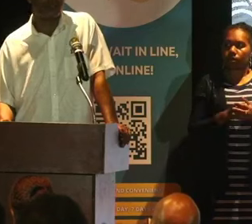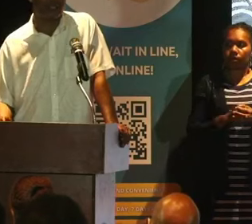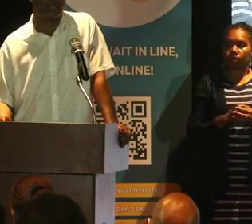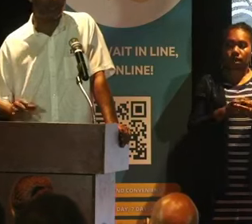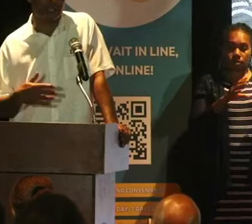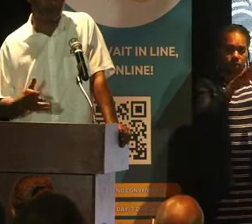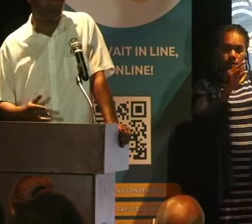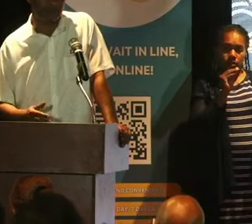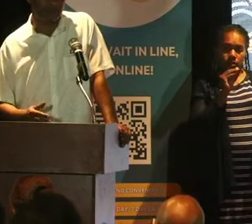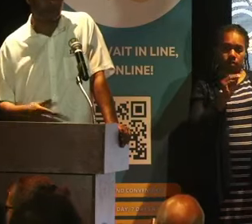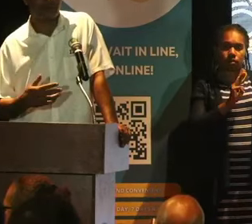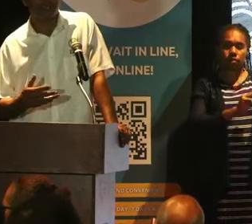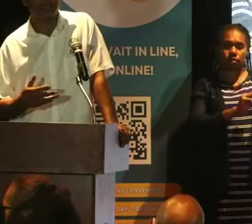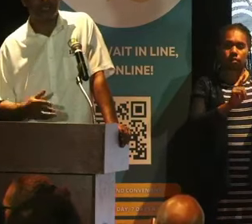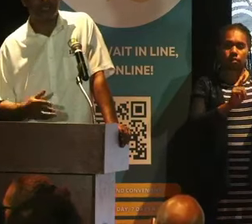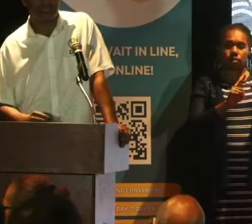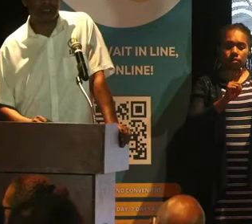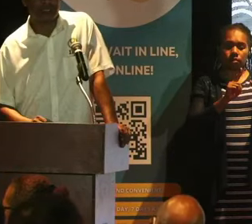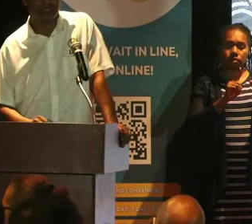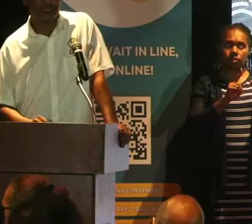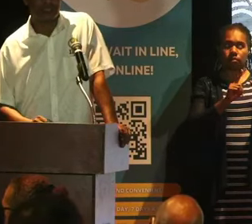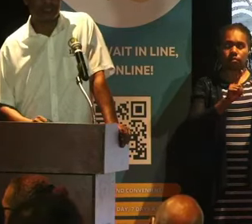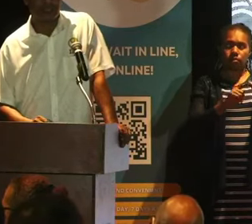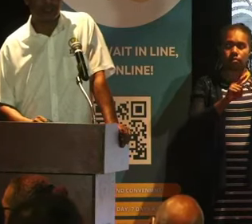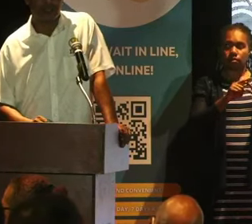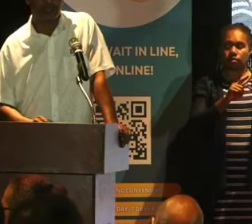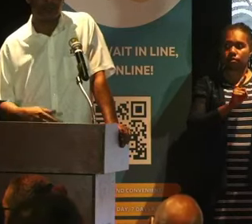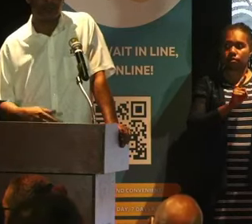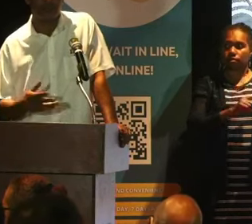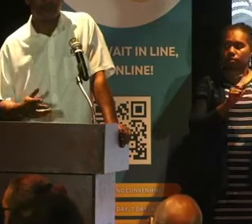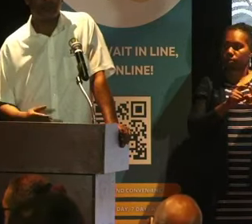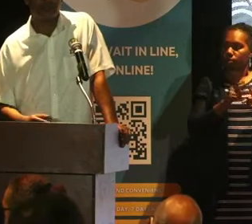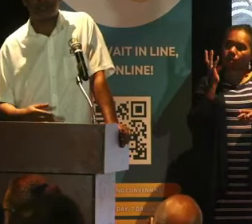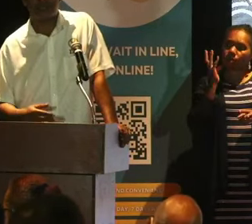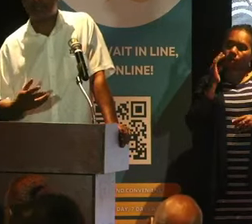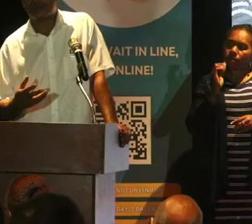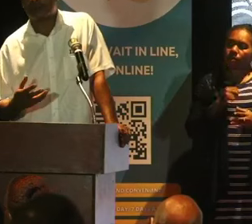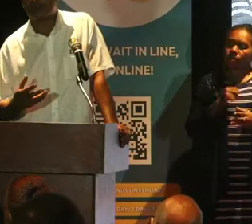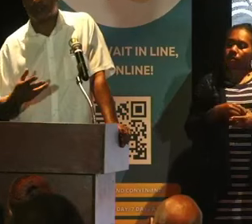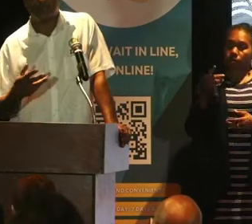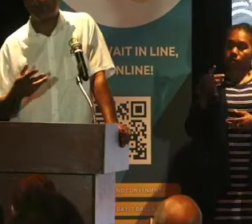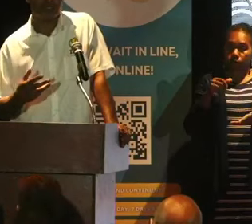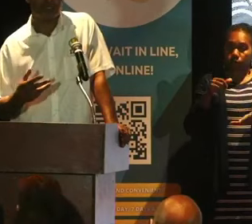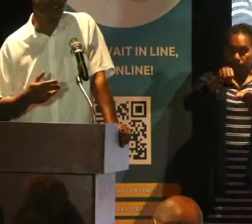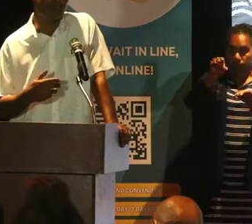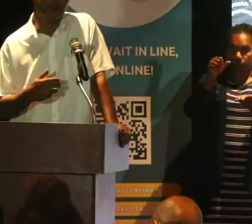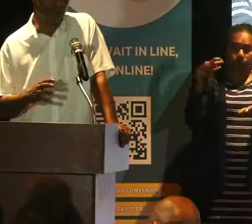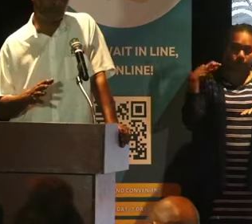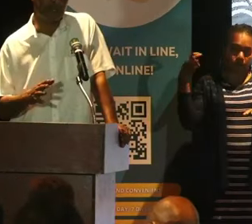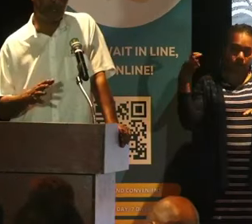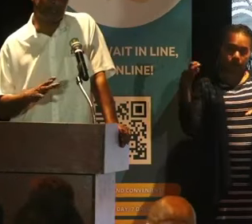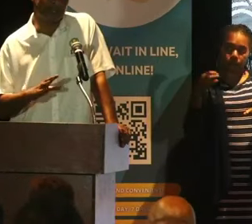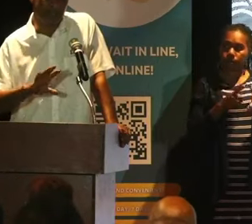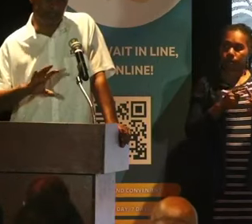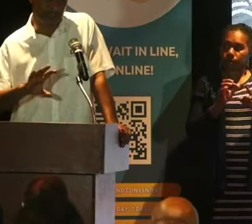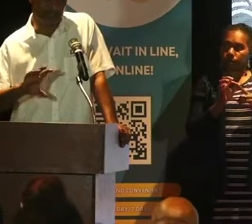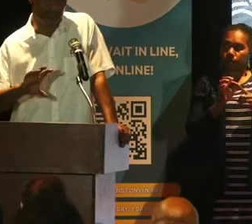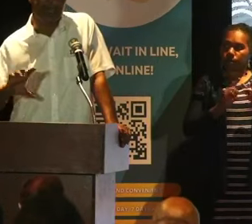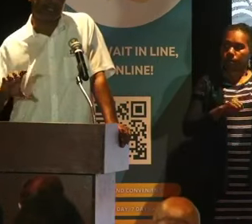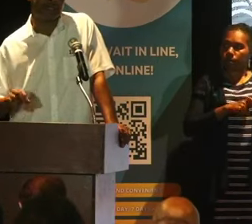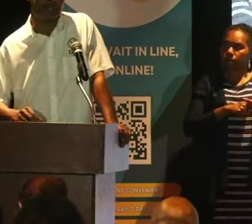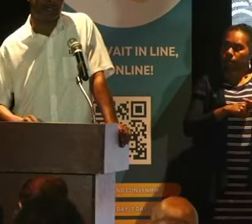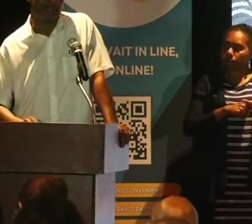you go and apply for or lodge your intent, before you do, or you want to, it's just a model. It gives